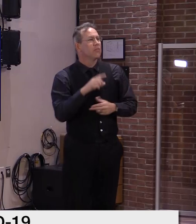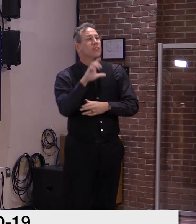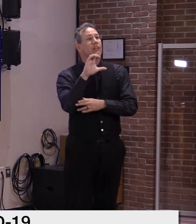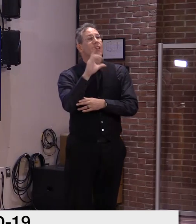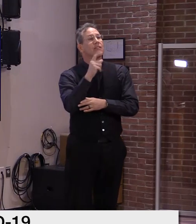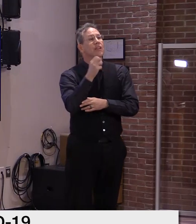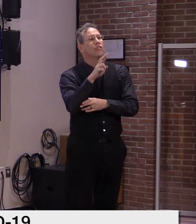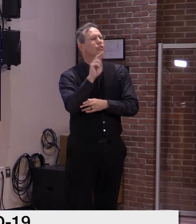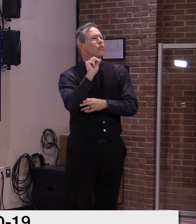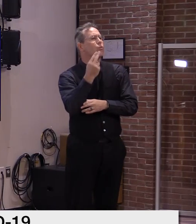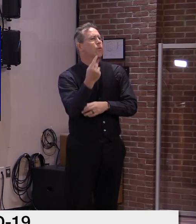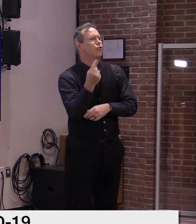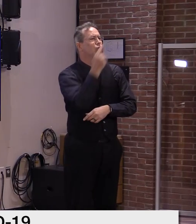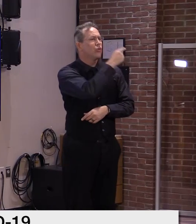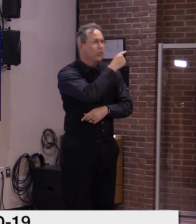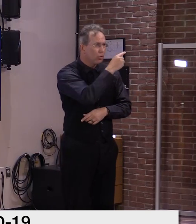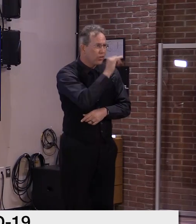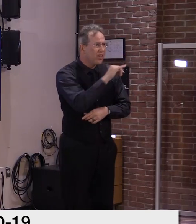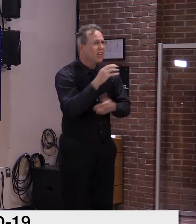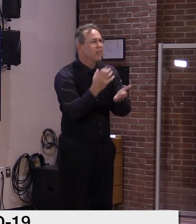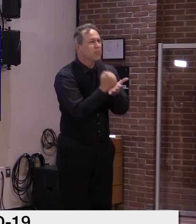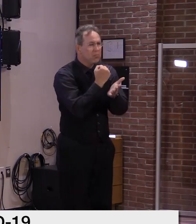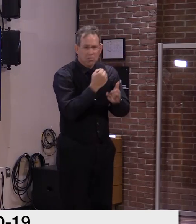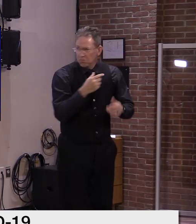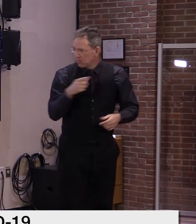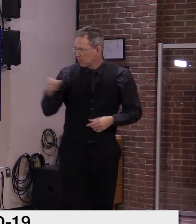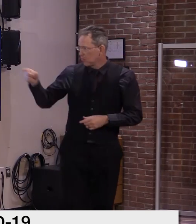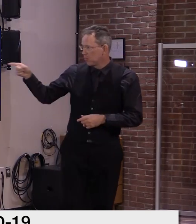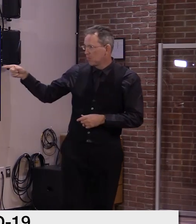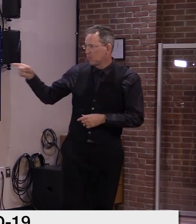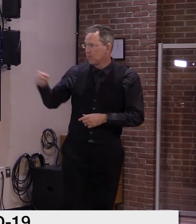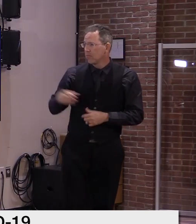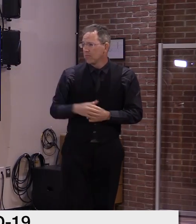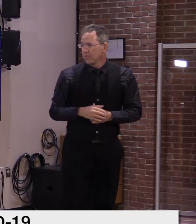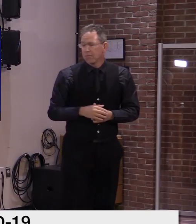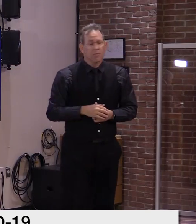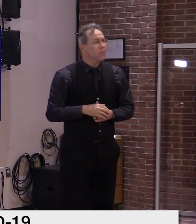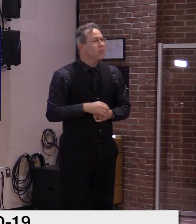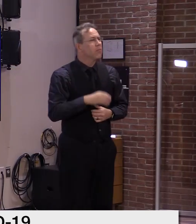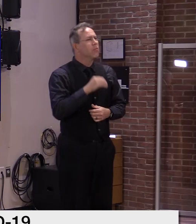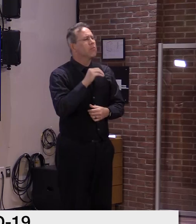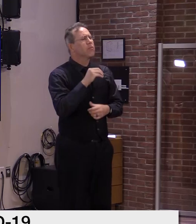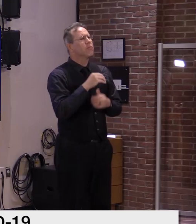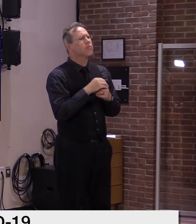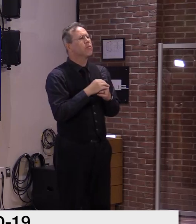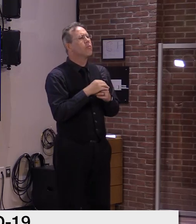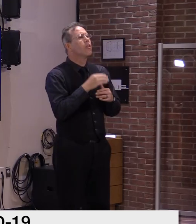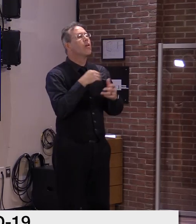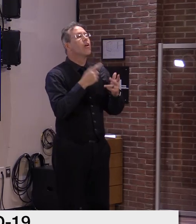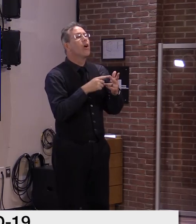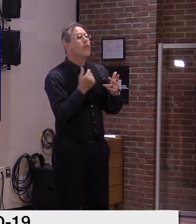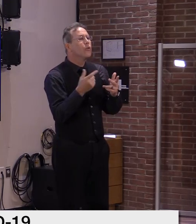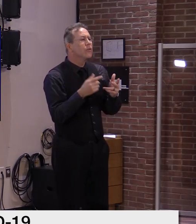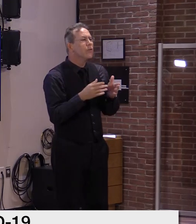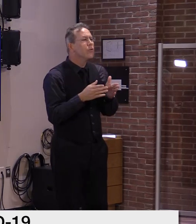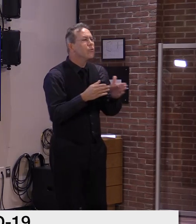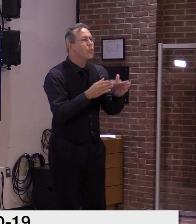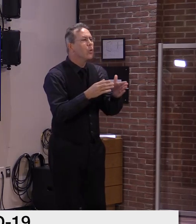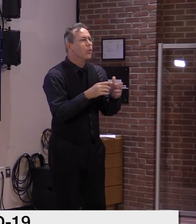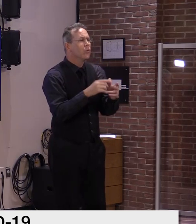clinics, barnstorming, as I call them, barnstorming events along Route 100 corridor